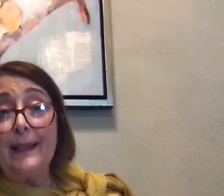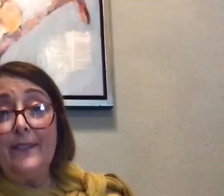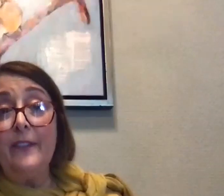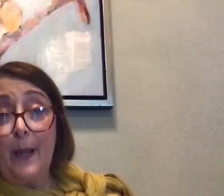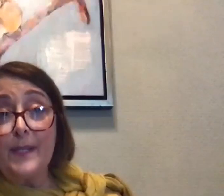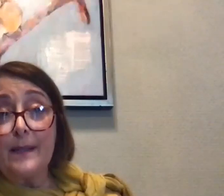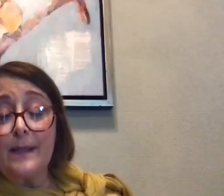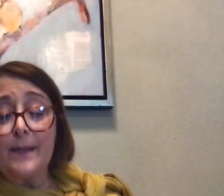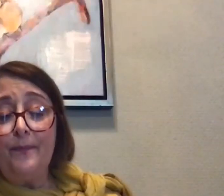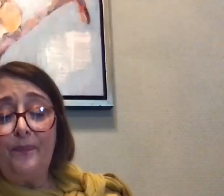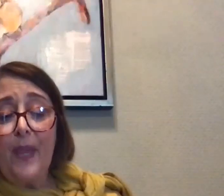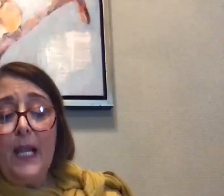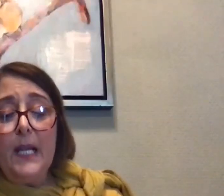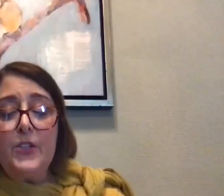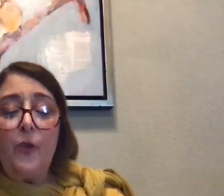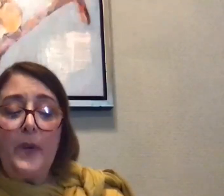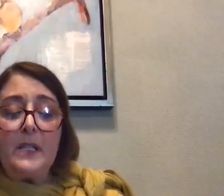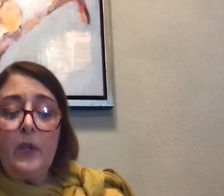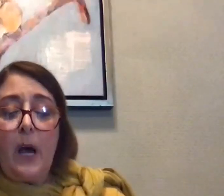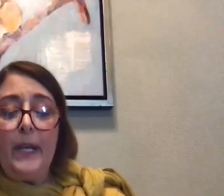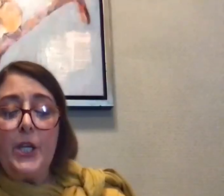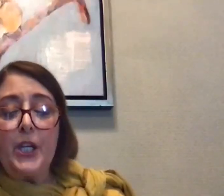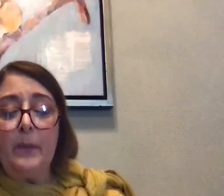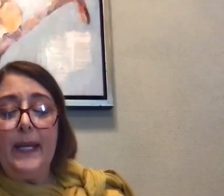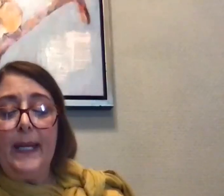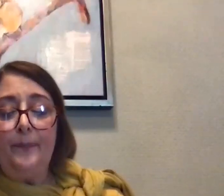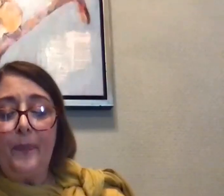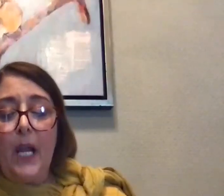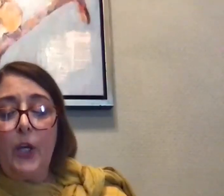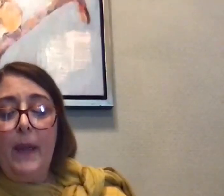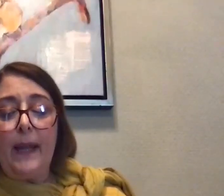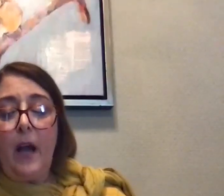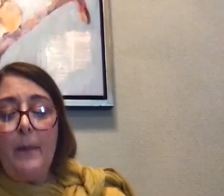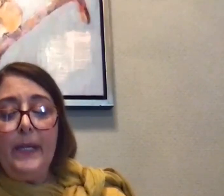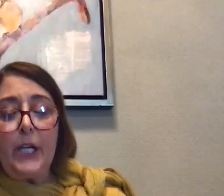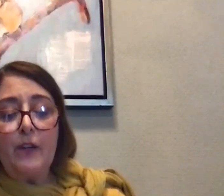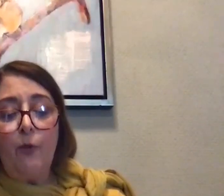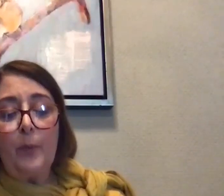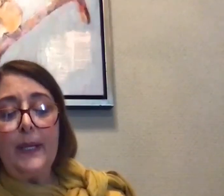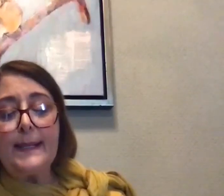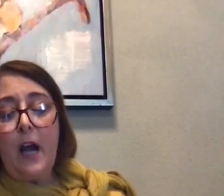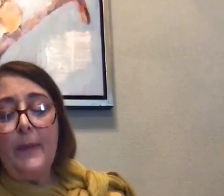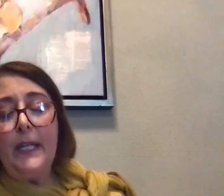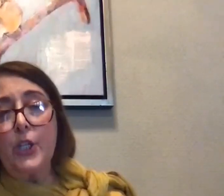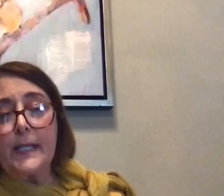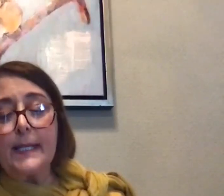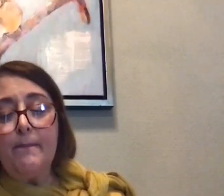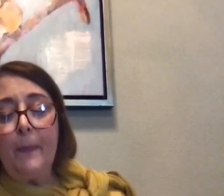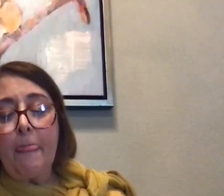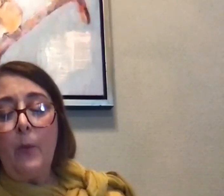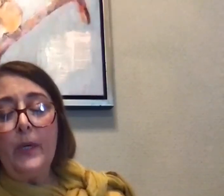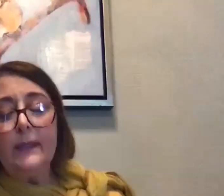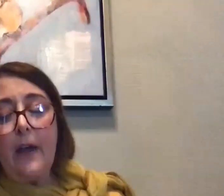grant that leave of absence. So the Reasonable Accommodation Committee could make a combination of workplace